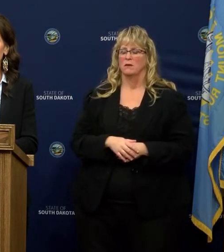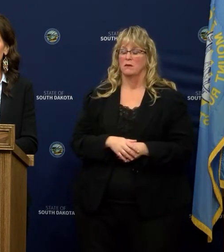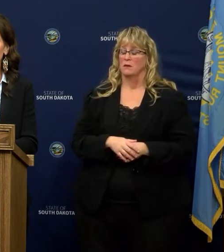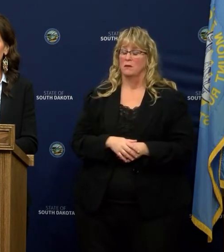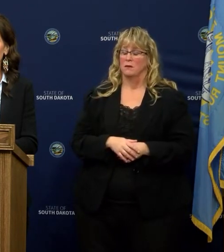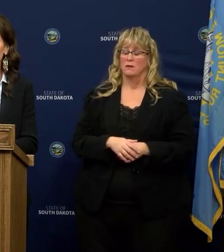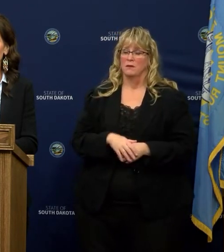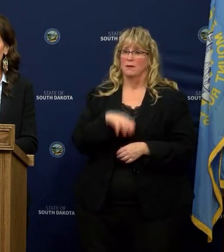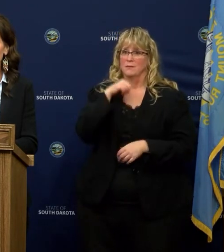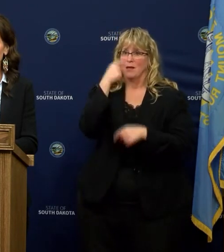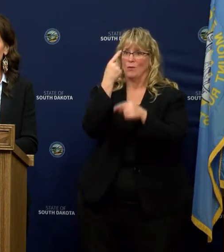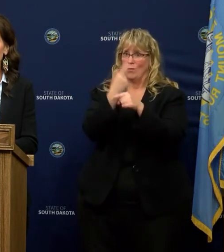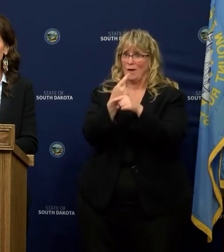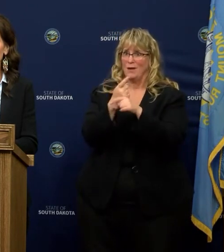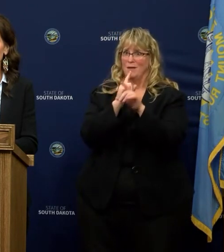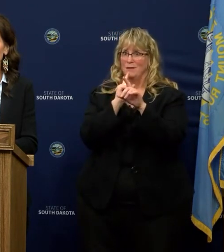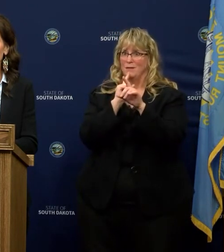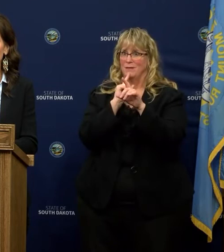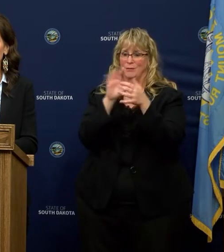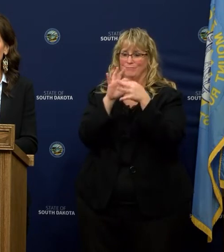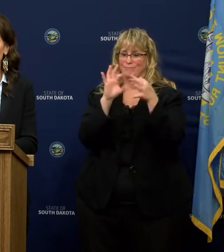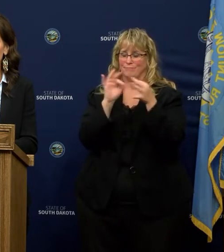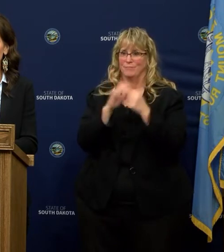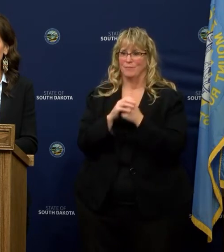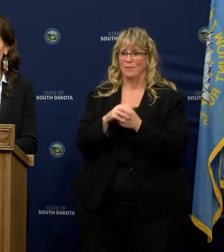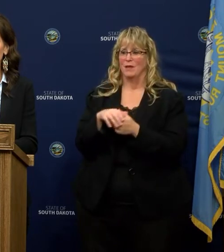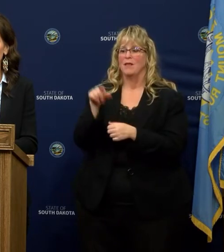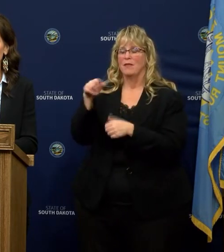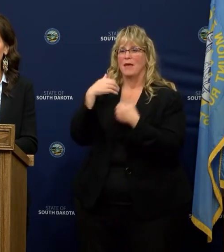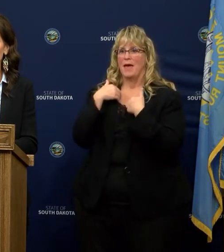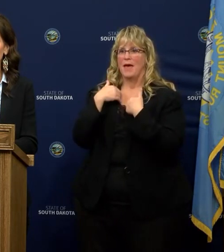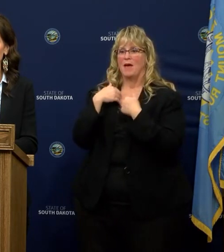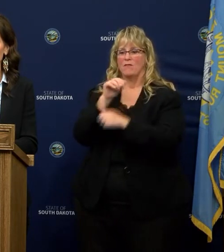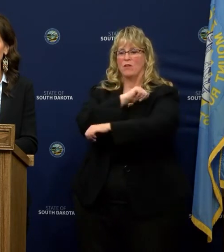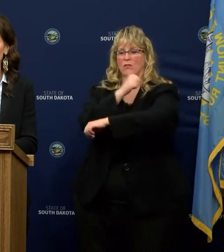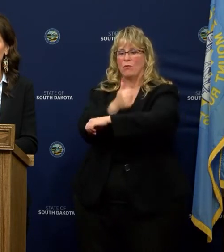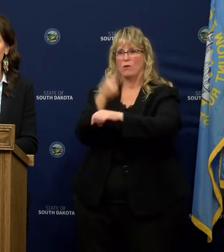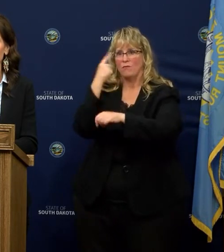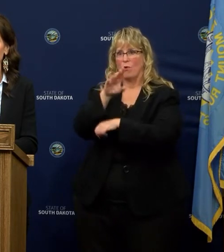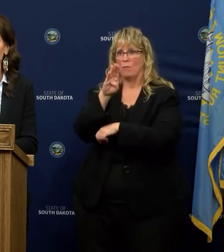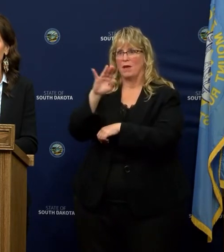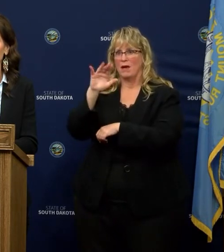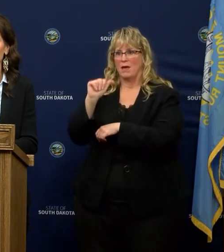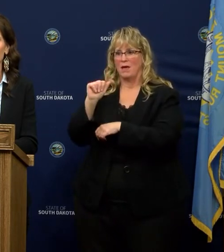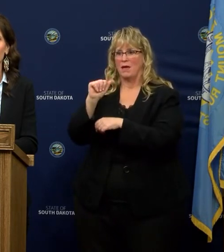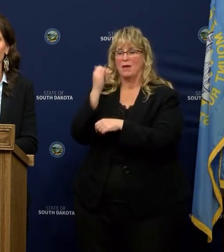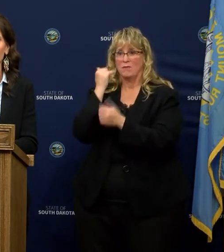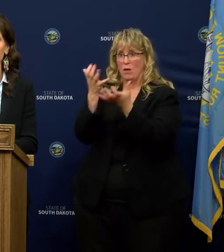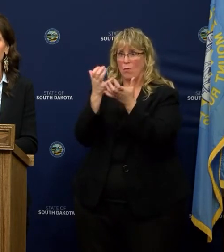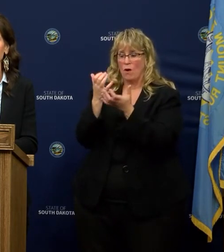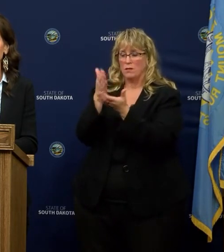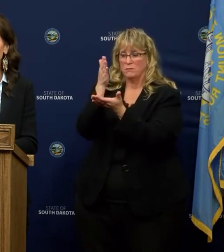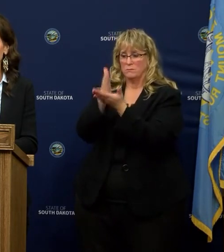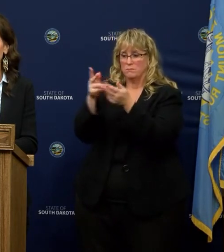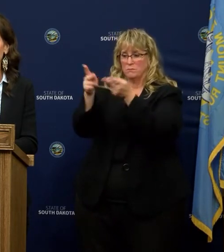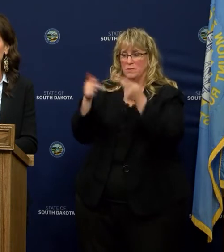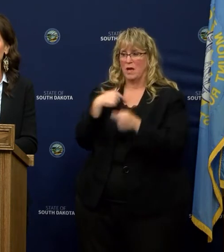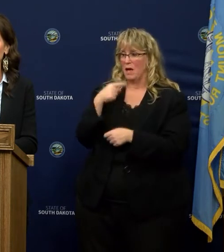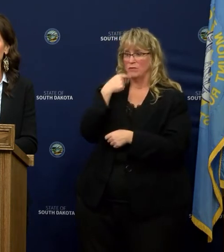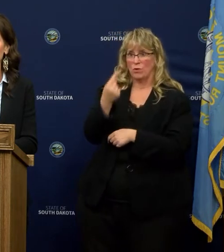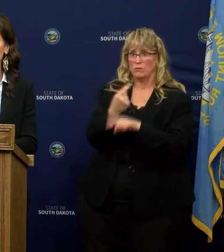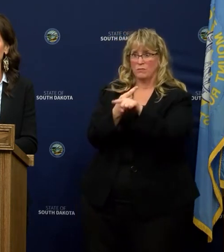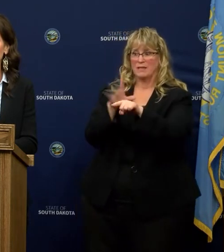statement. The tribes do have authority on BIA roads. If they chose to set up checkpoints on BIA roads, I've told